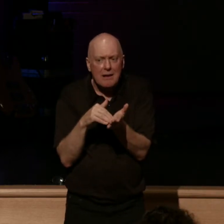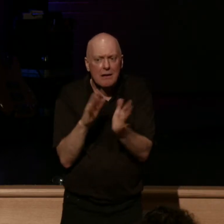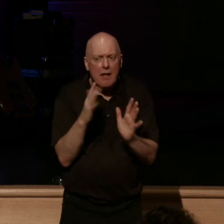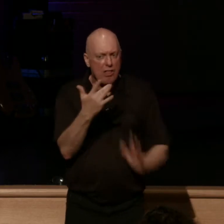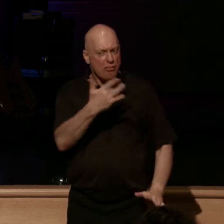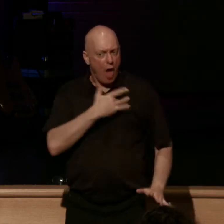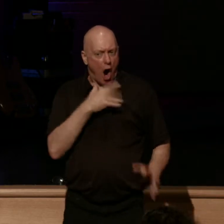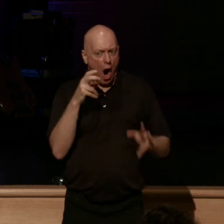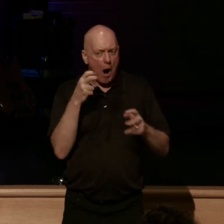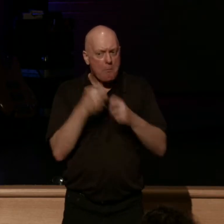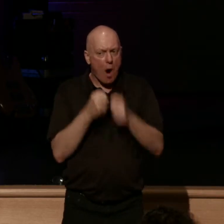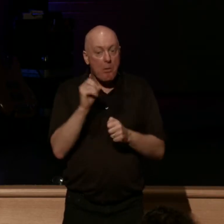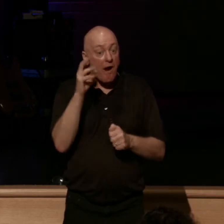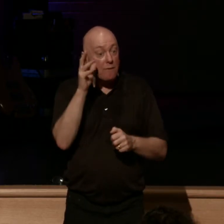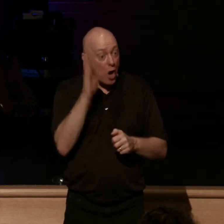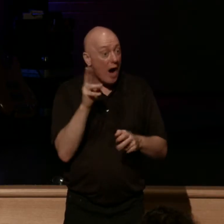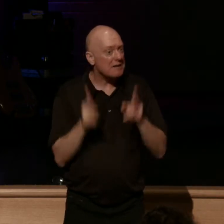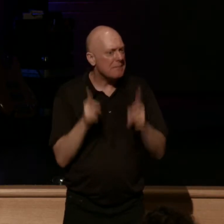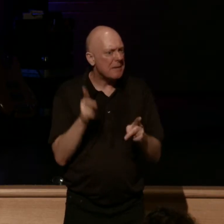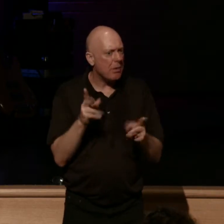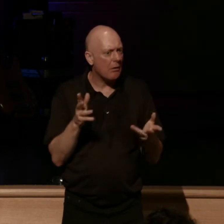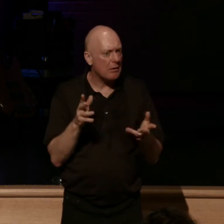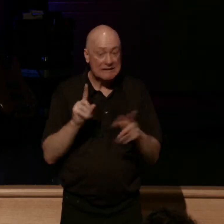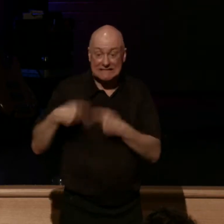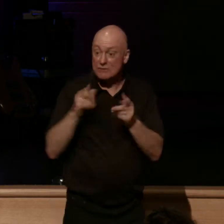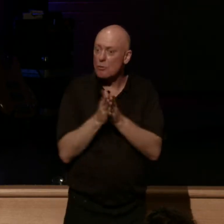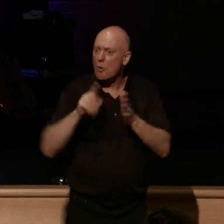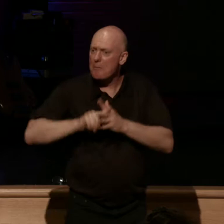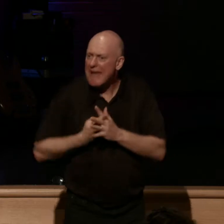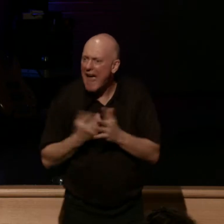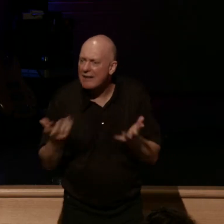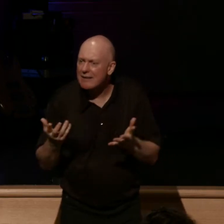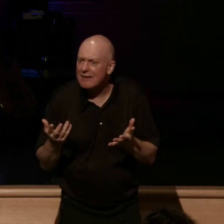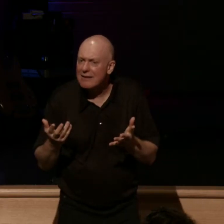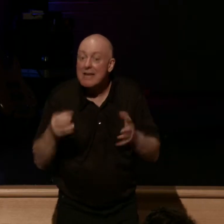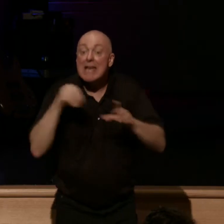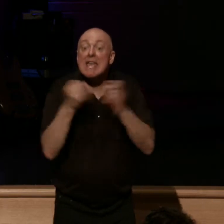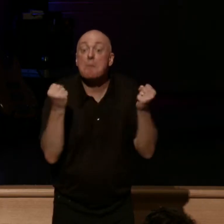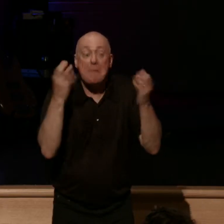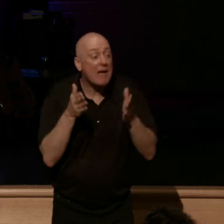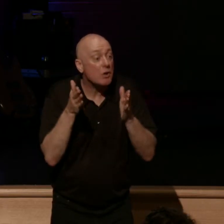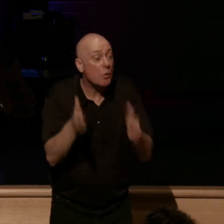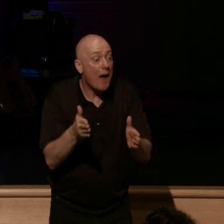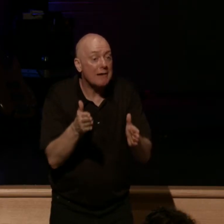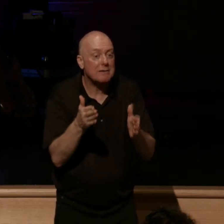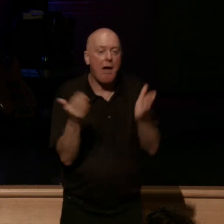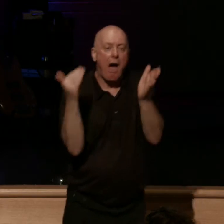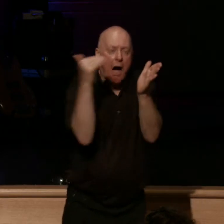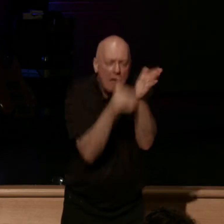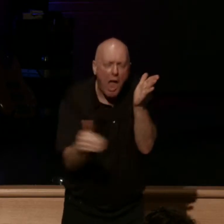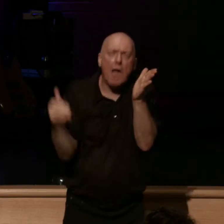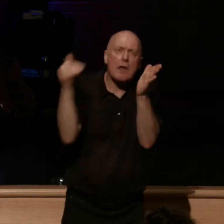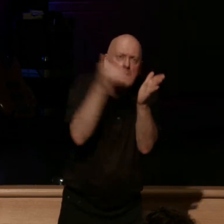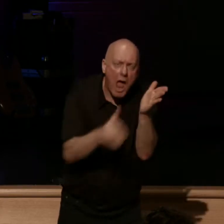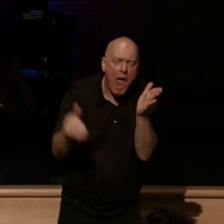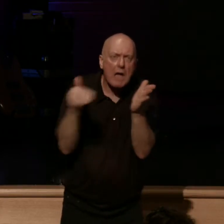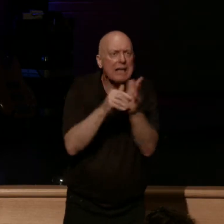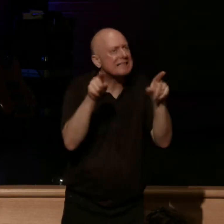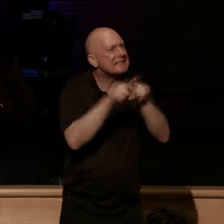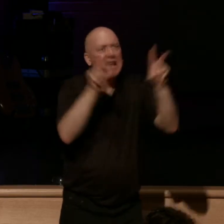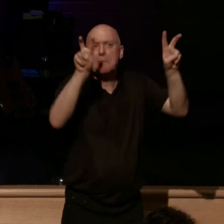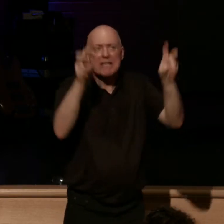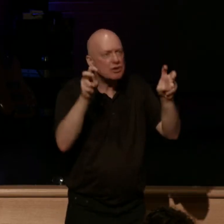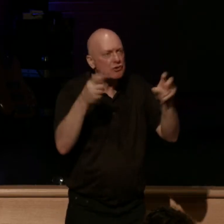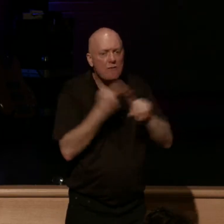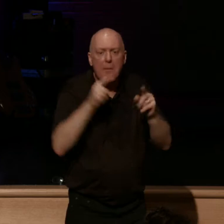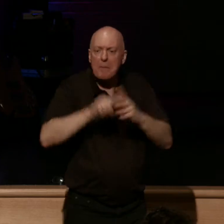heart problem of God's people since this book began. In many ways, it's recounting again the very issue from the very